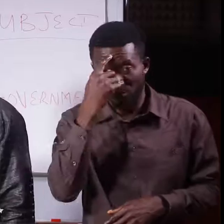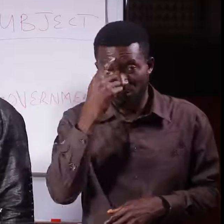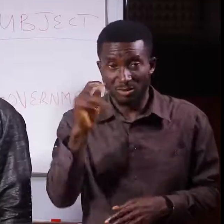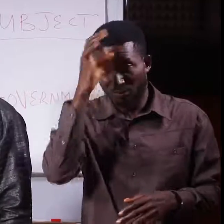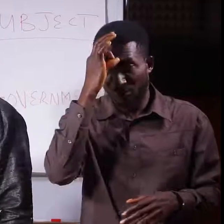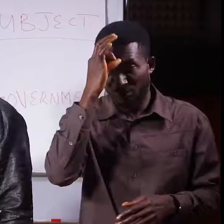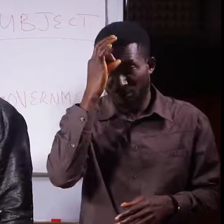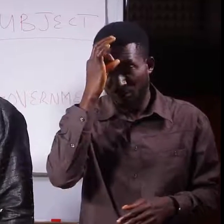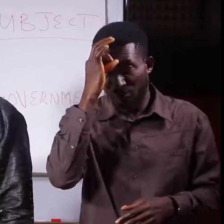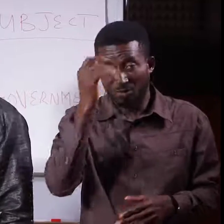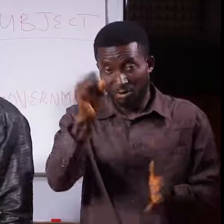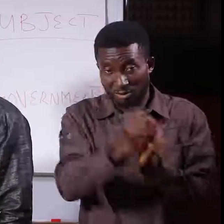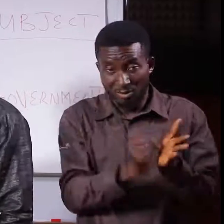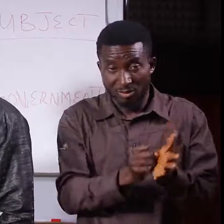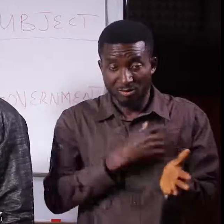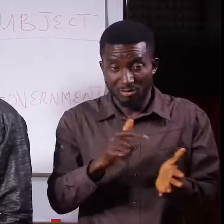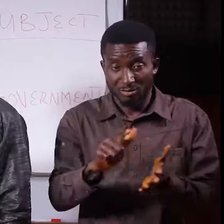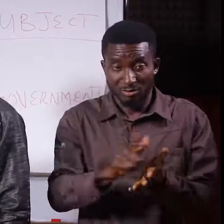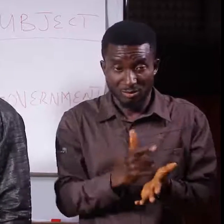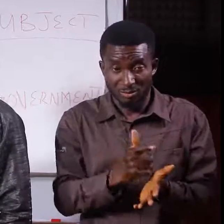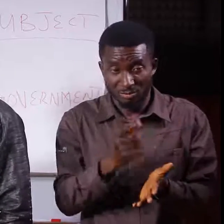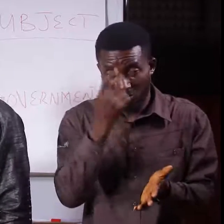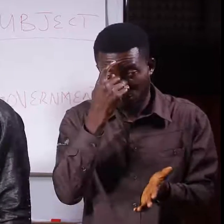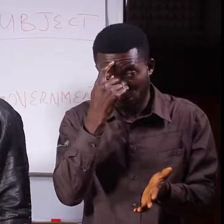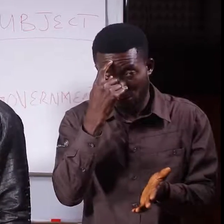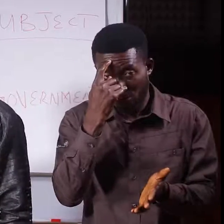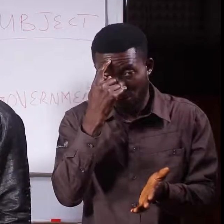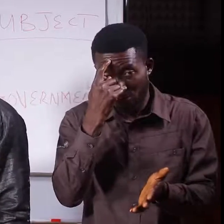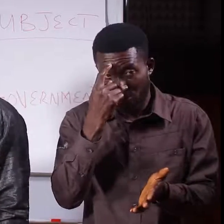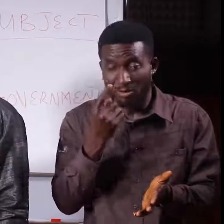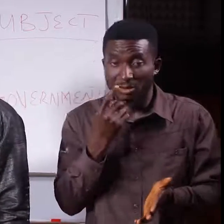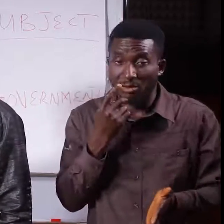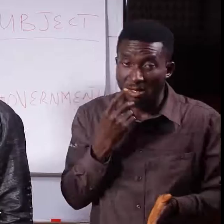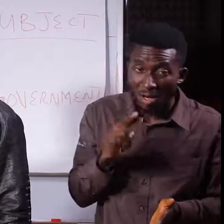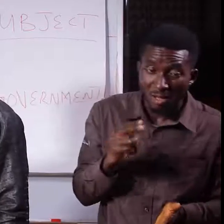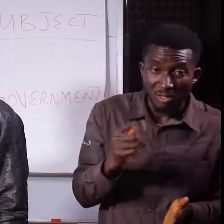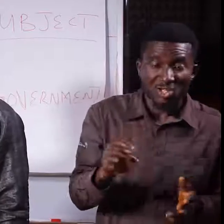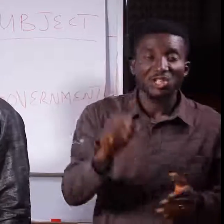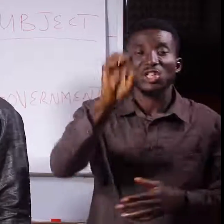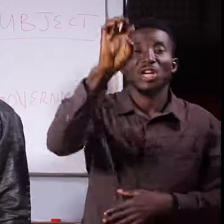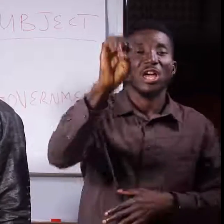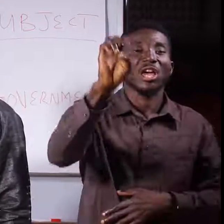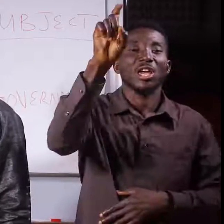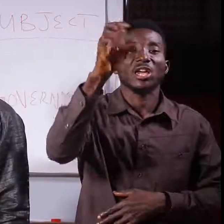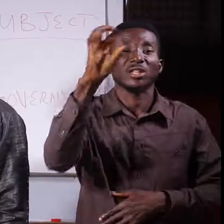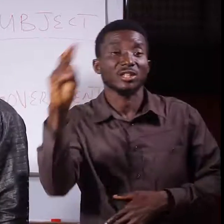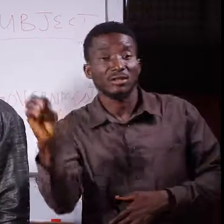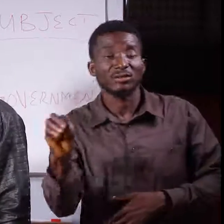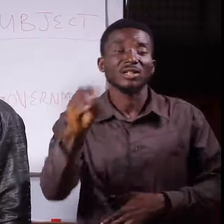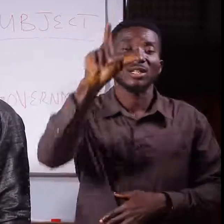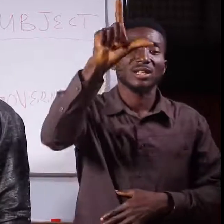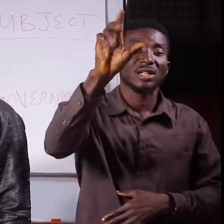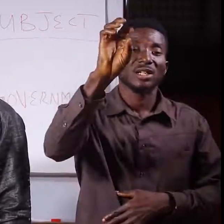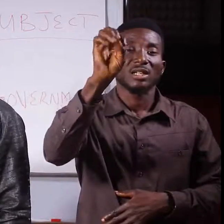state, and the local government. While the 3 arms of government are the executive, the legislature, and